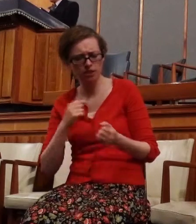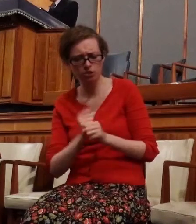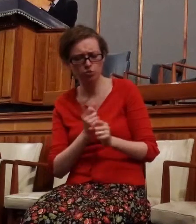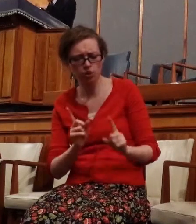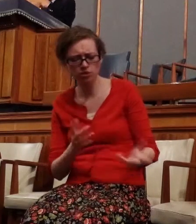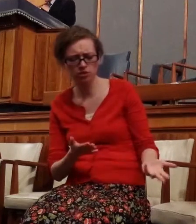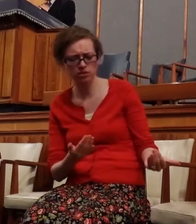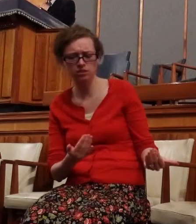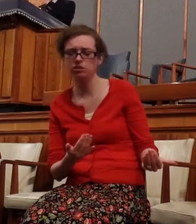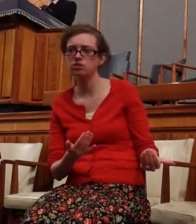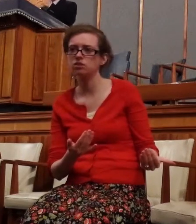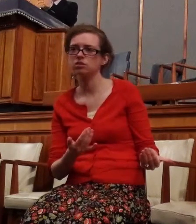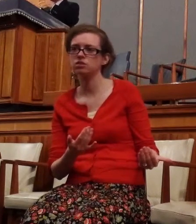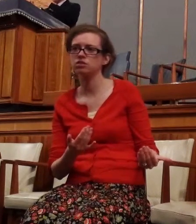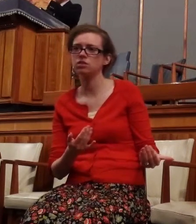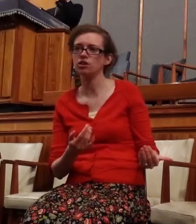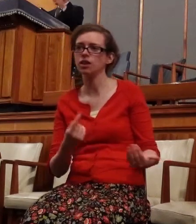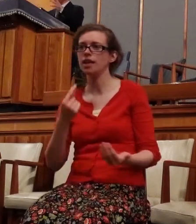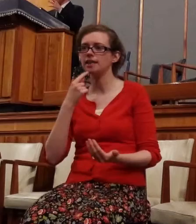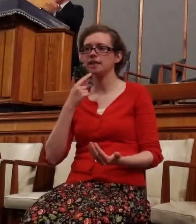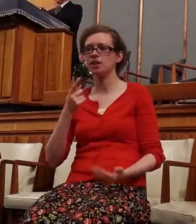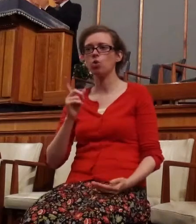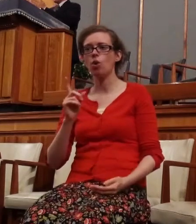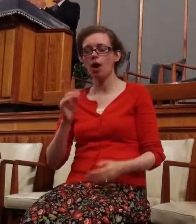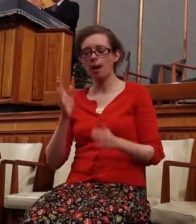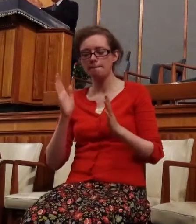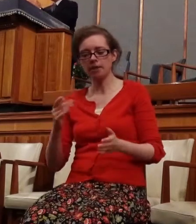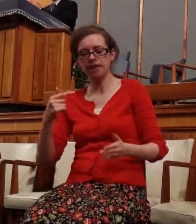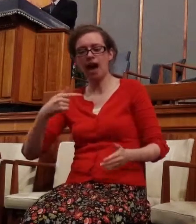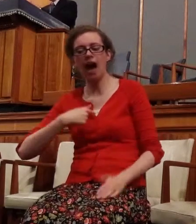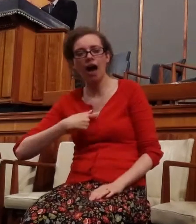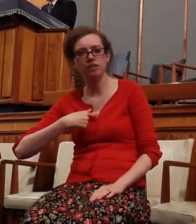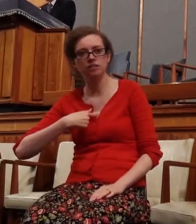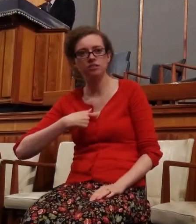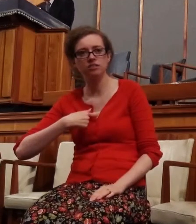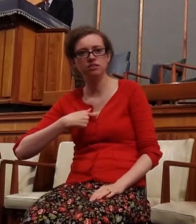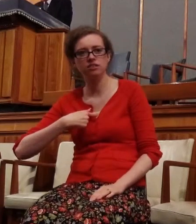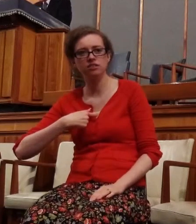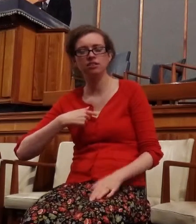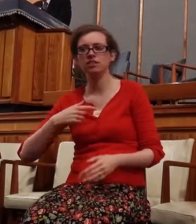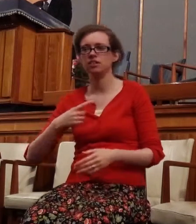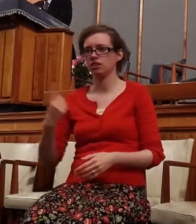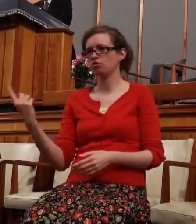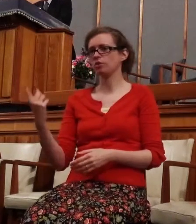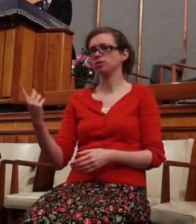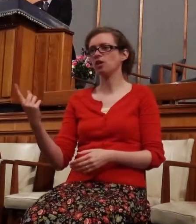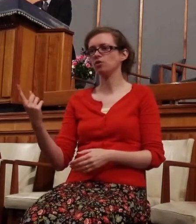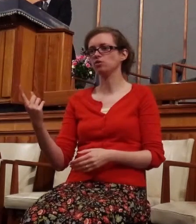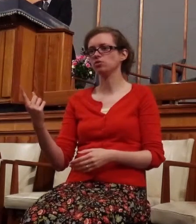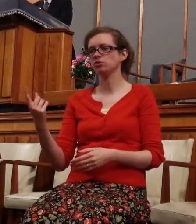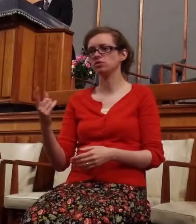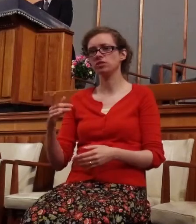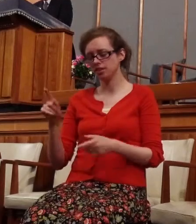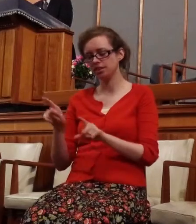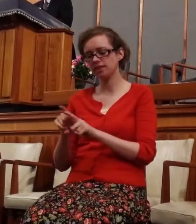individual. What must I, not what must we do? It is individual and personal, but his life was completely